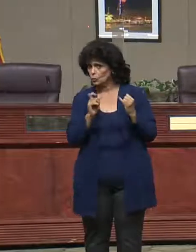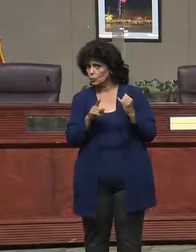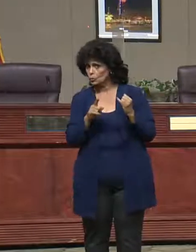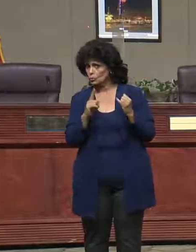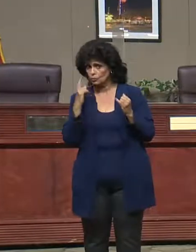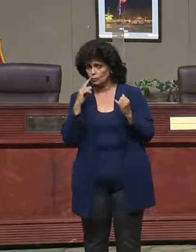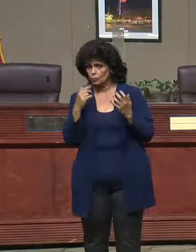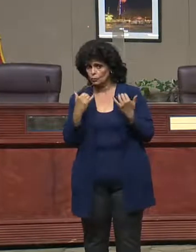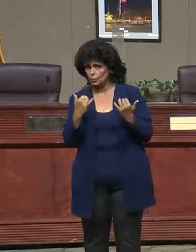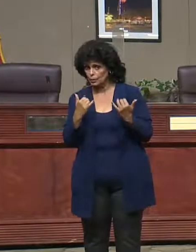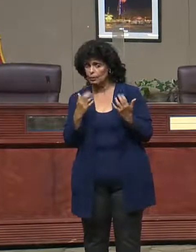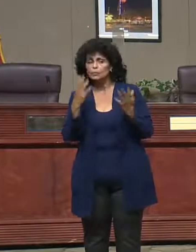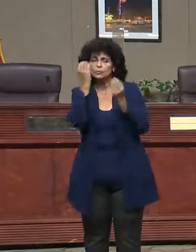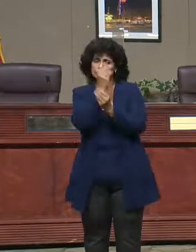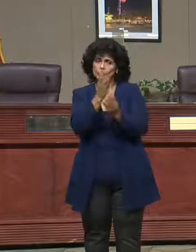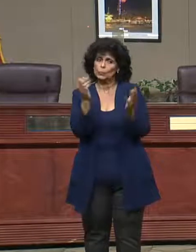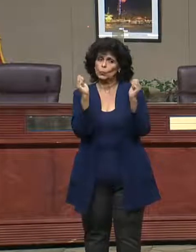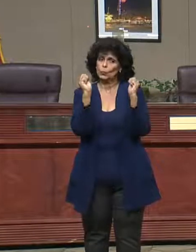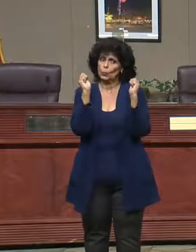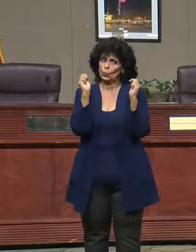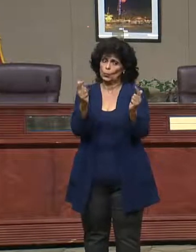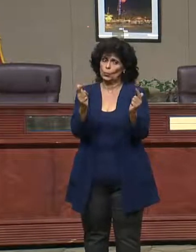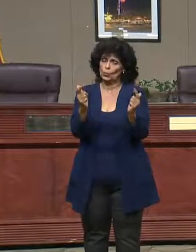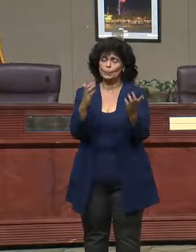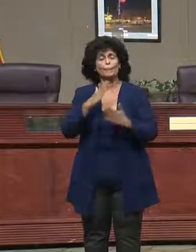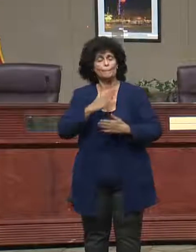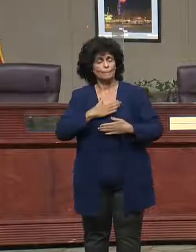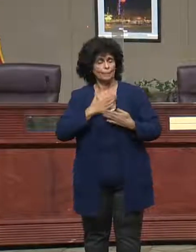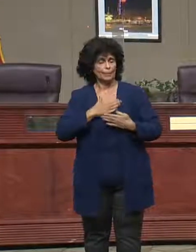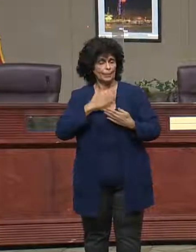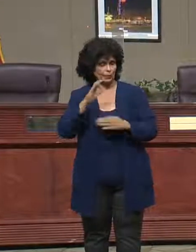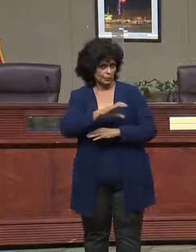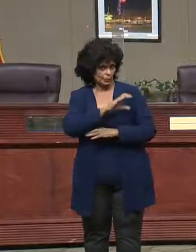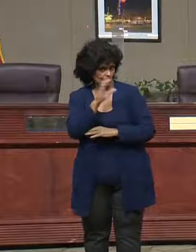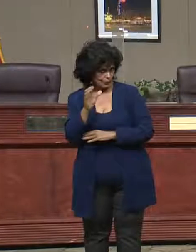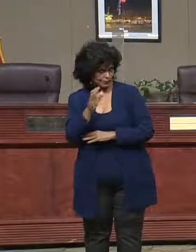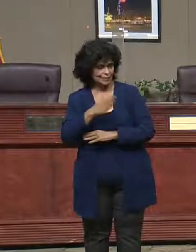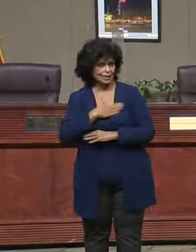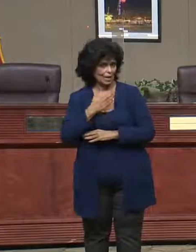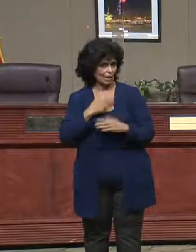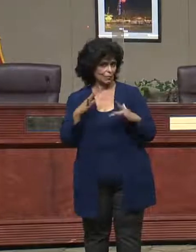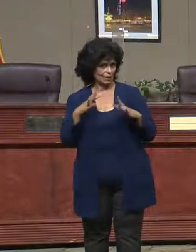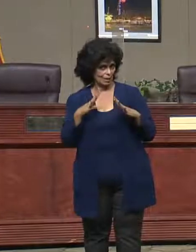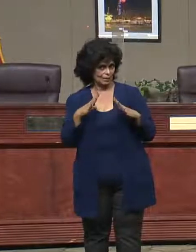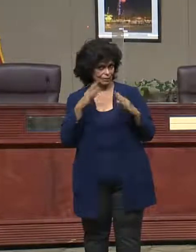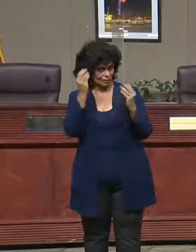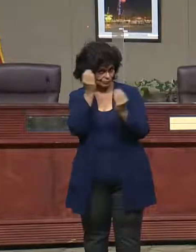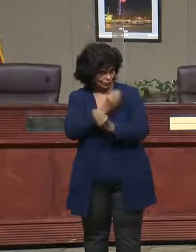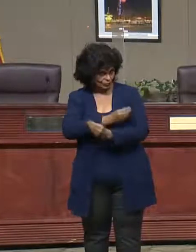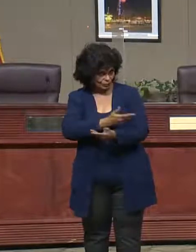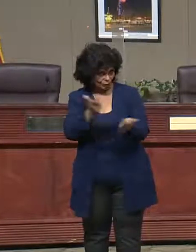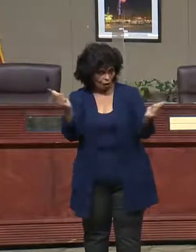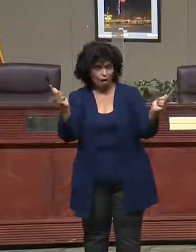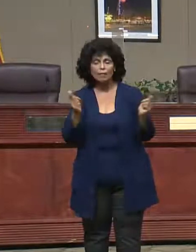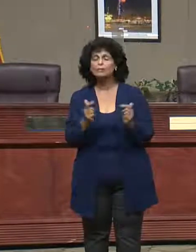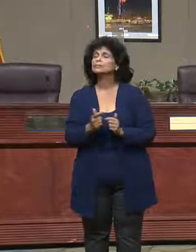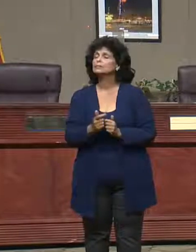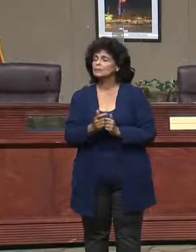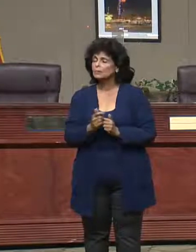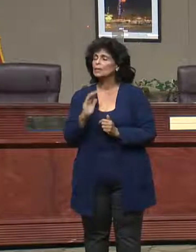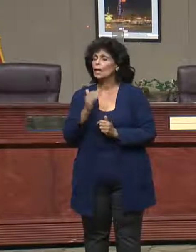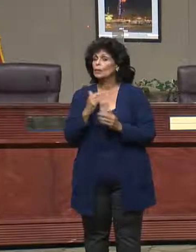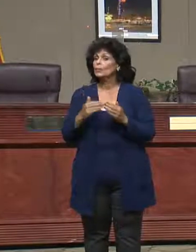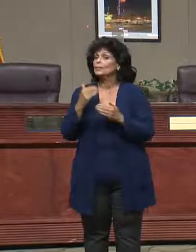today. Let me just say to everyone, Merry Christmas, Happy Holidays to all of you. And our next